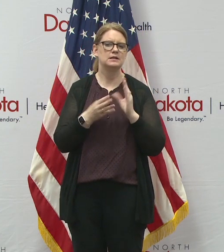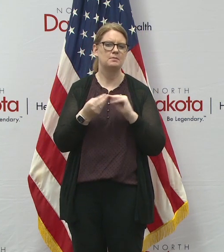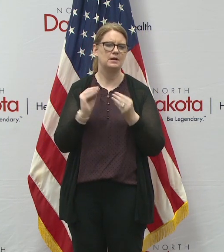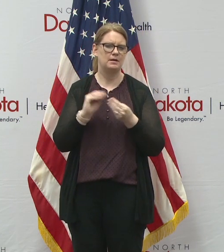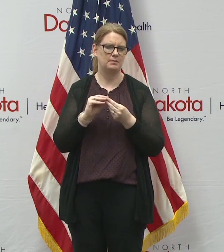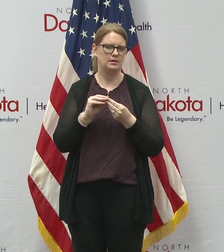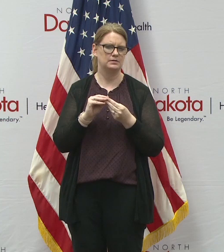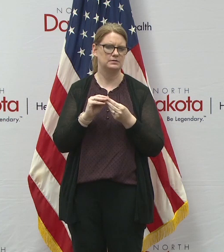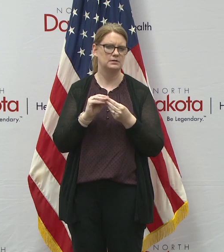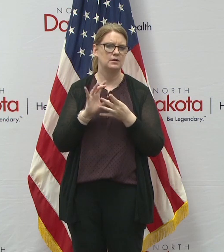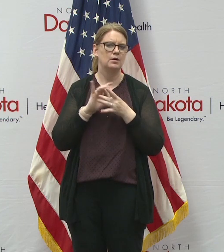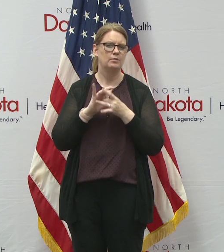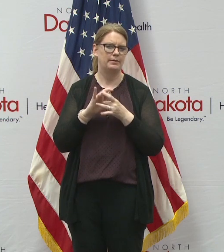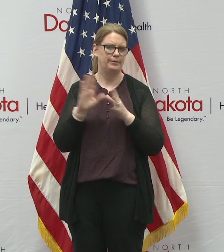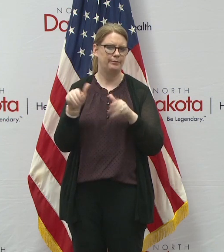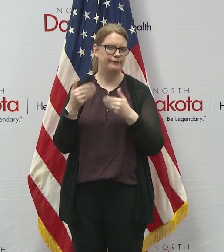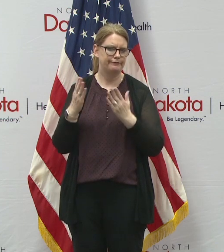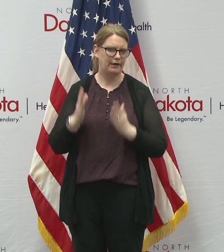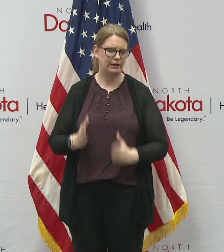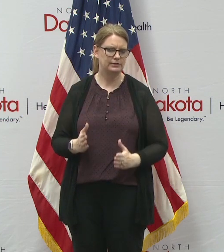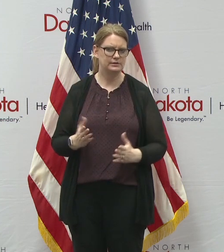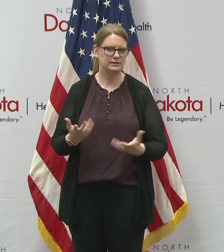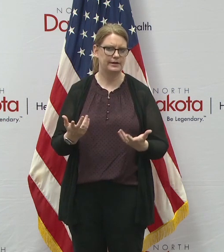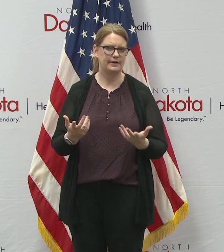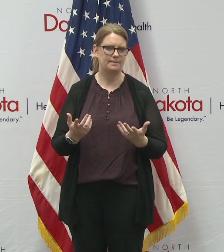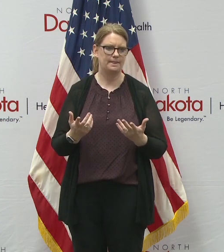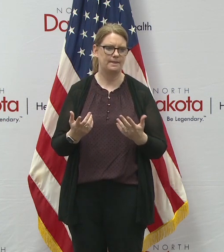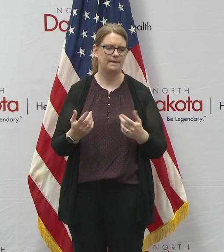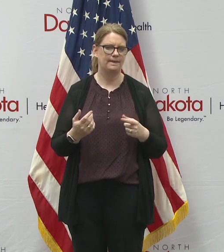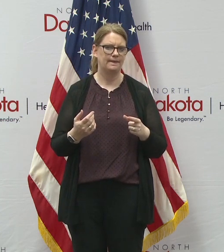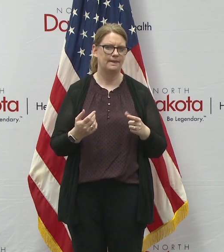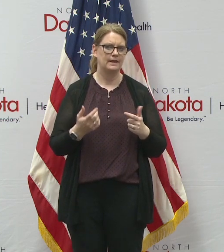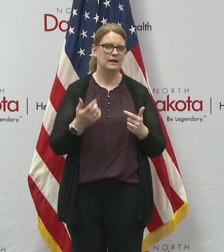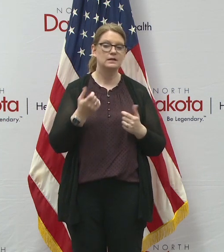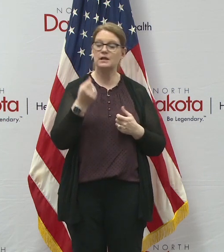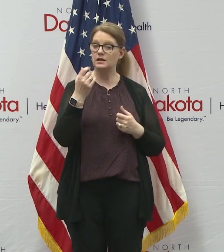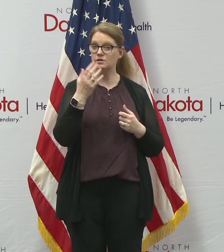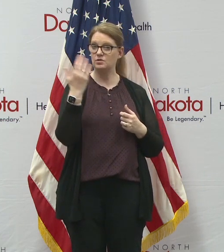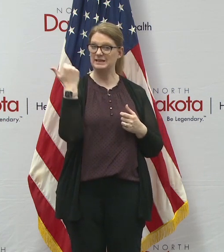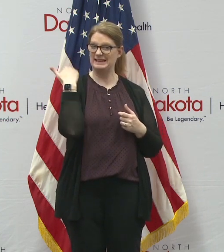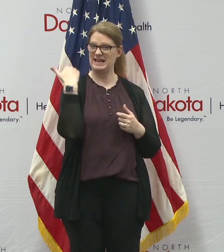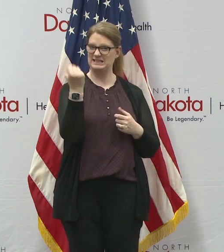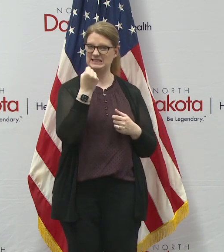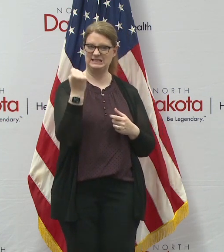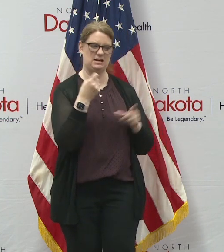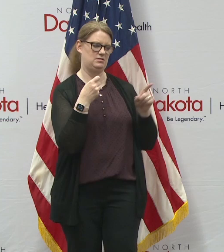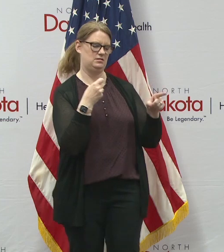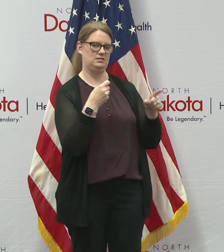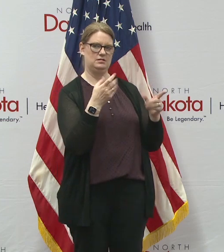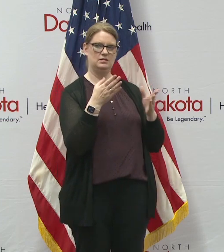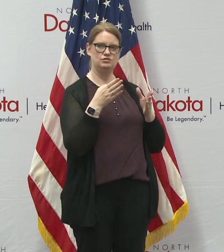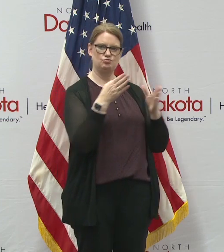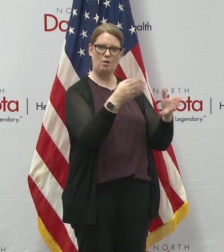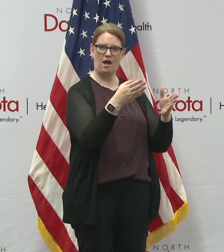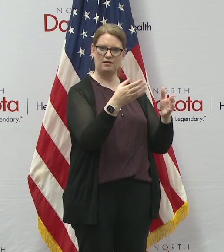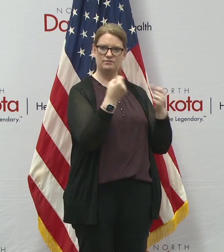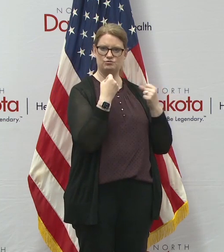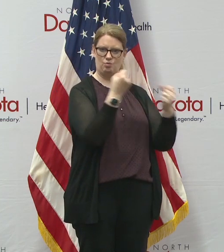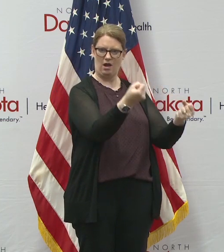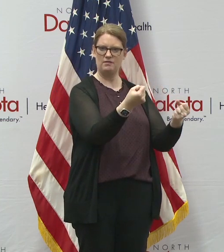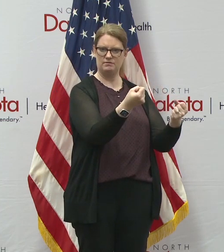providers. Because again, if we're doing a drive testing like we did on Saturday and Sunday, where we